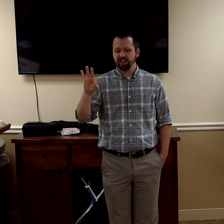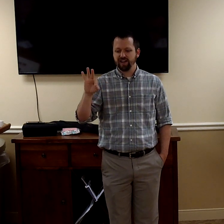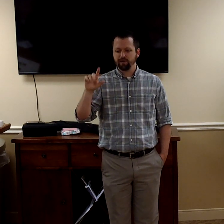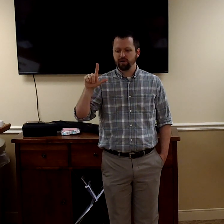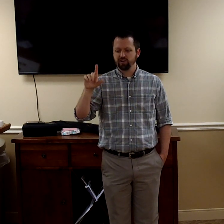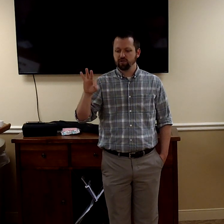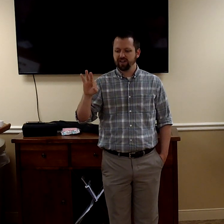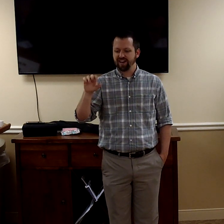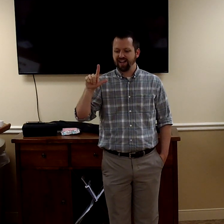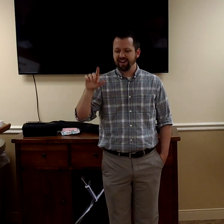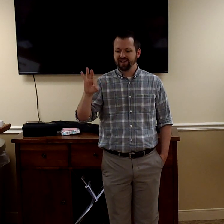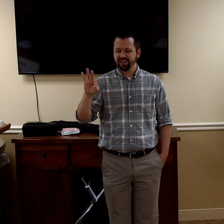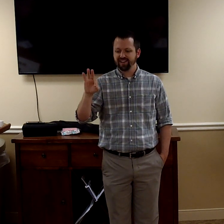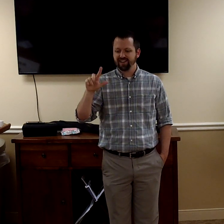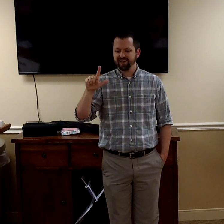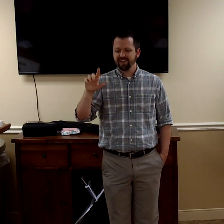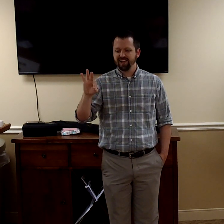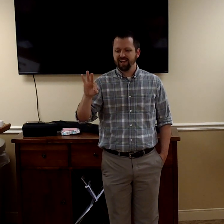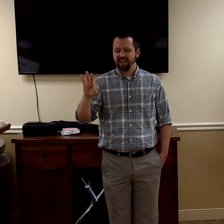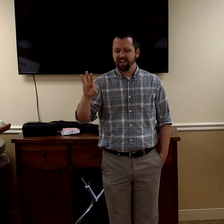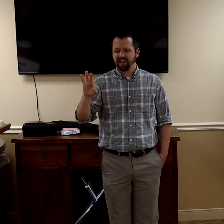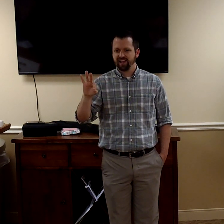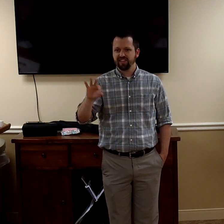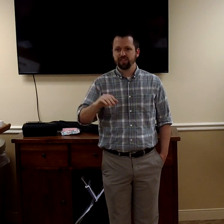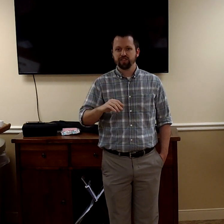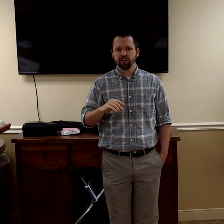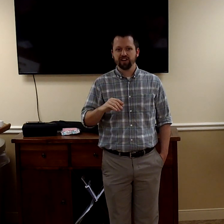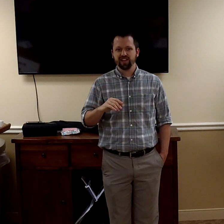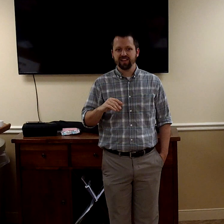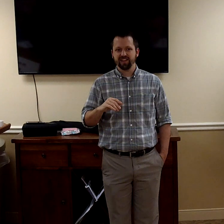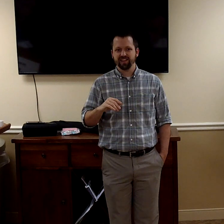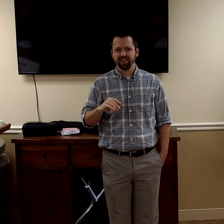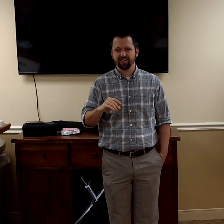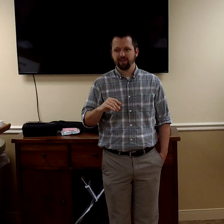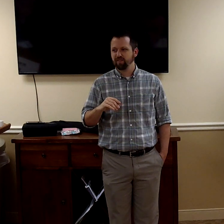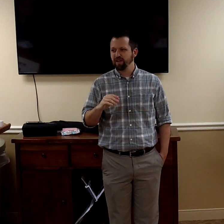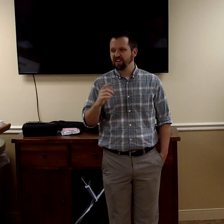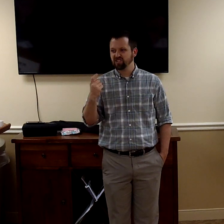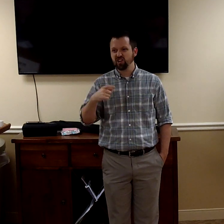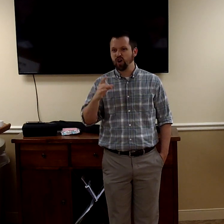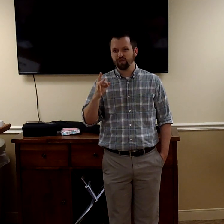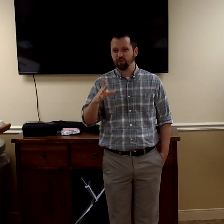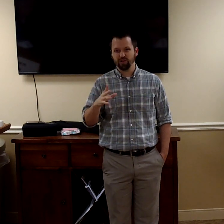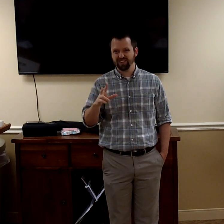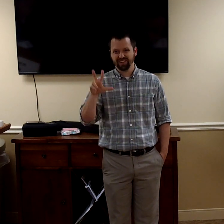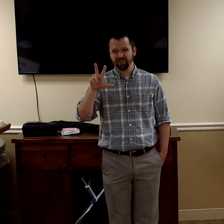29, we're 2 and a 9. And then 30, my Spanish is awful. 30.